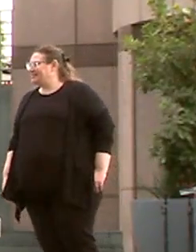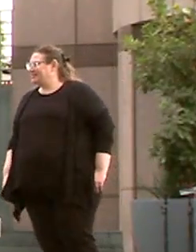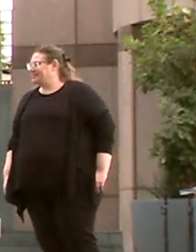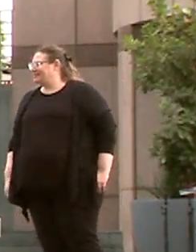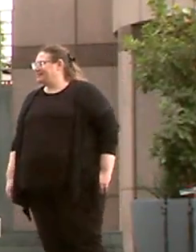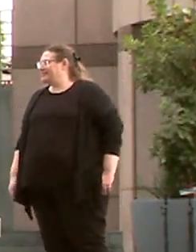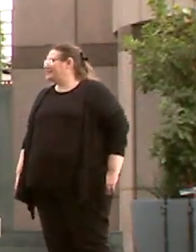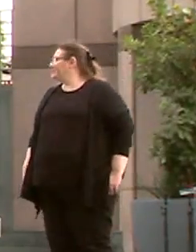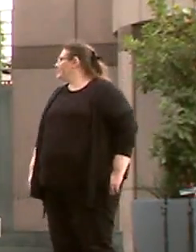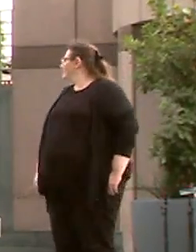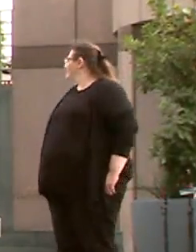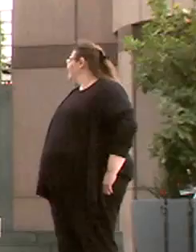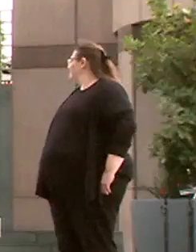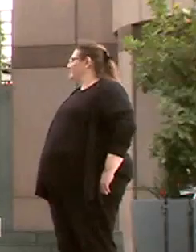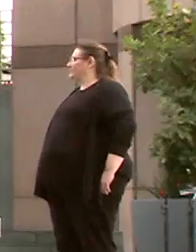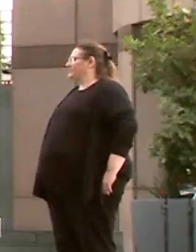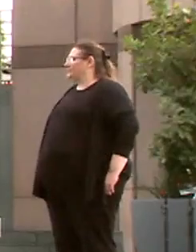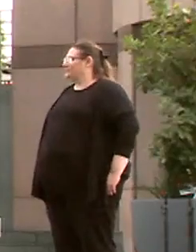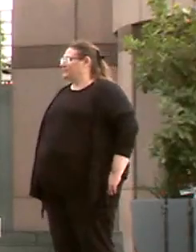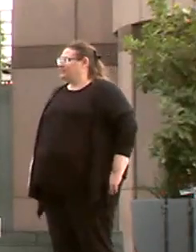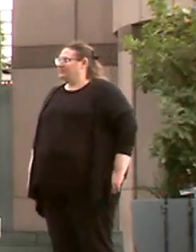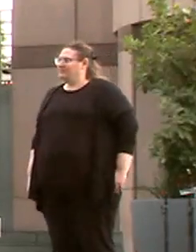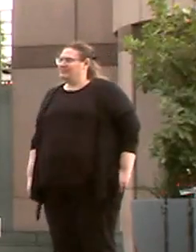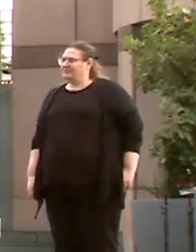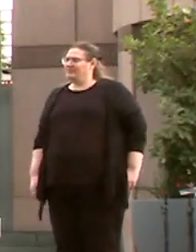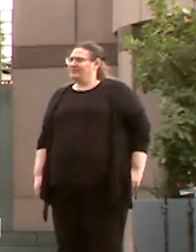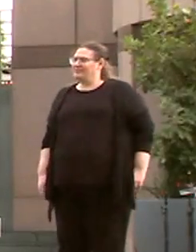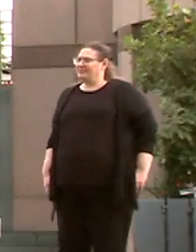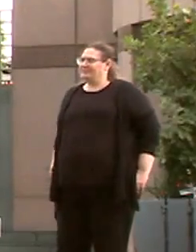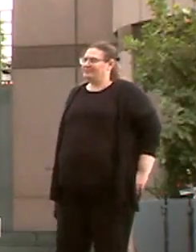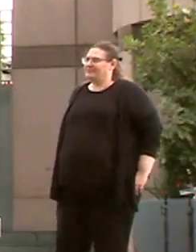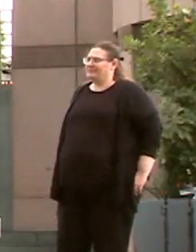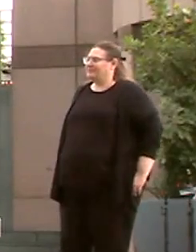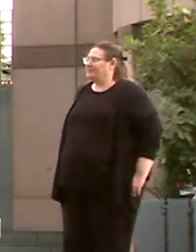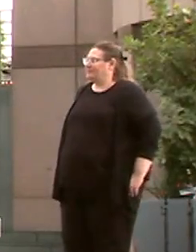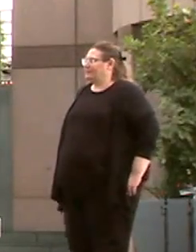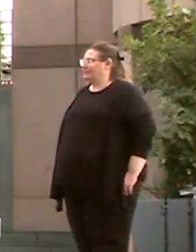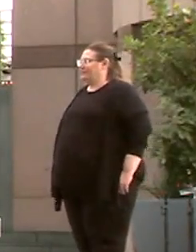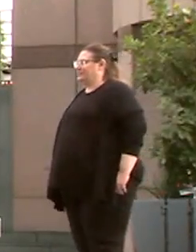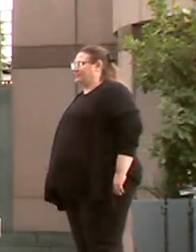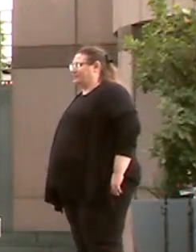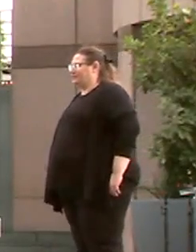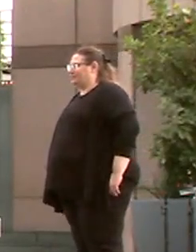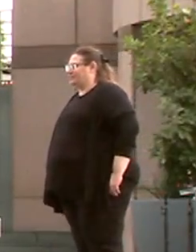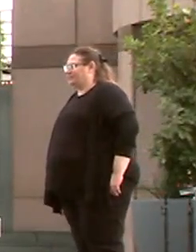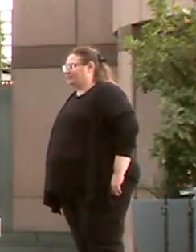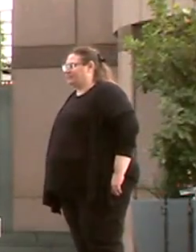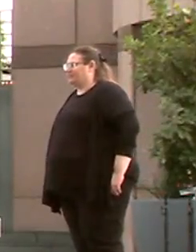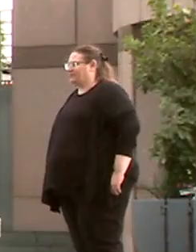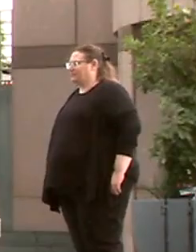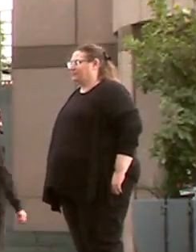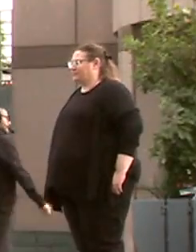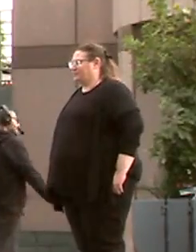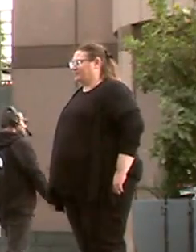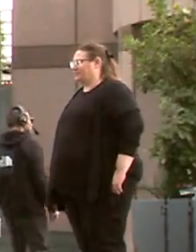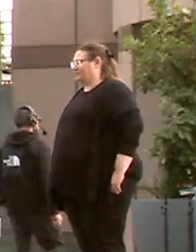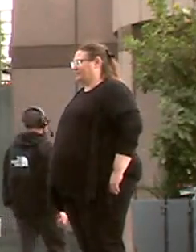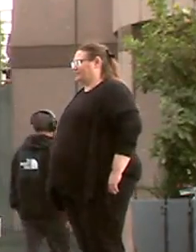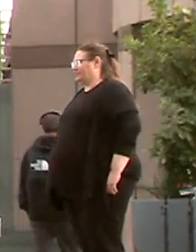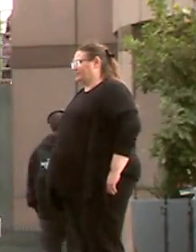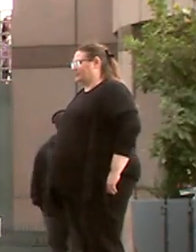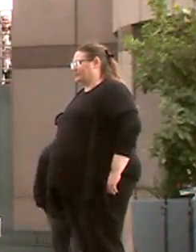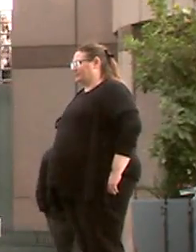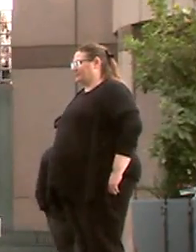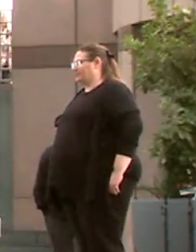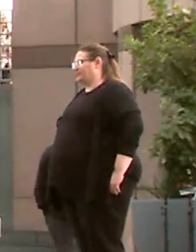But the fact that this was extremely popular show that was intersectional and that was disabled